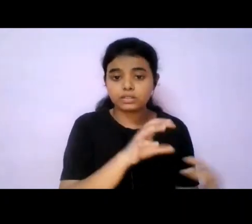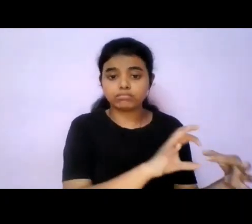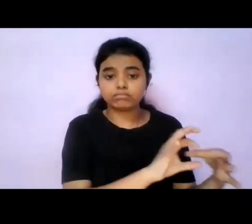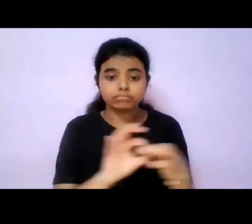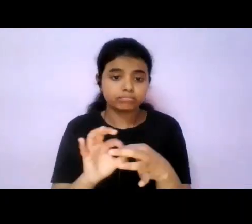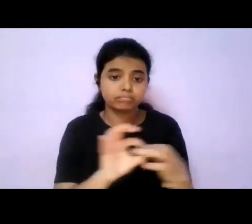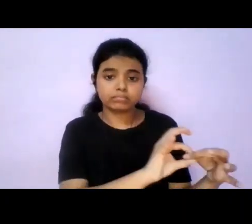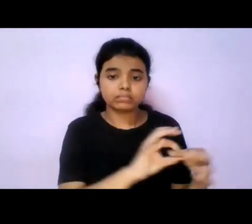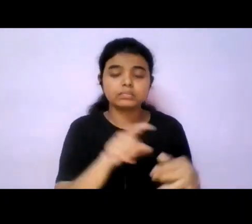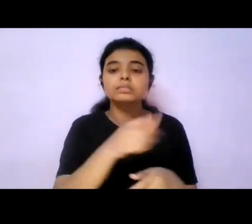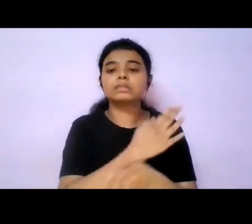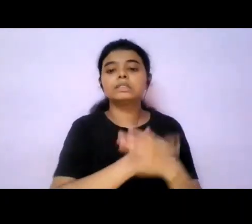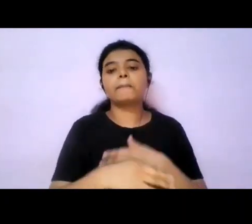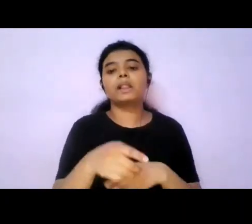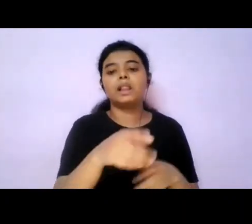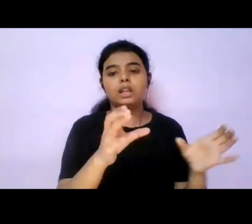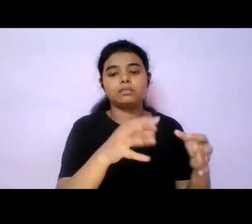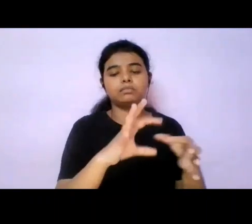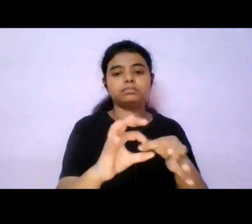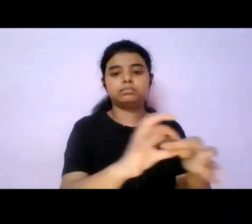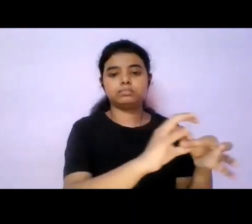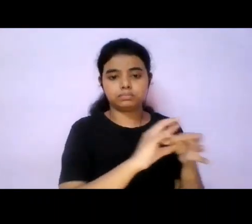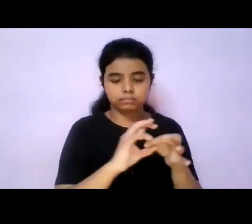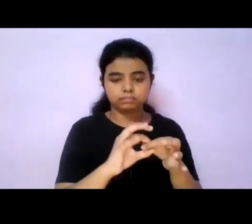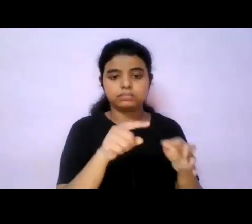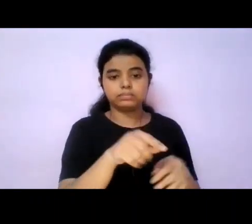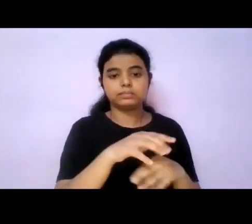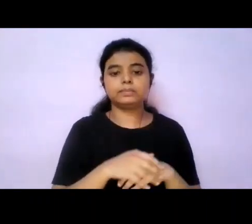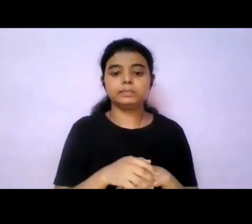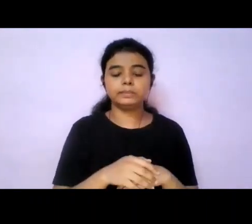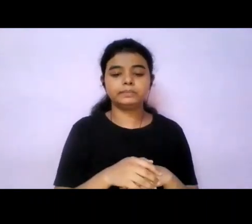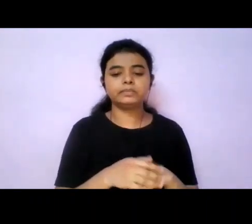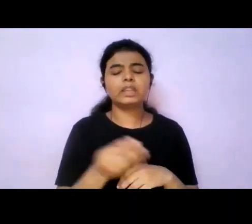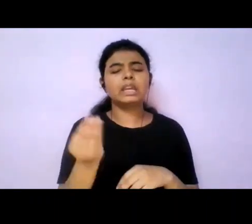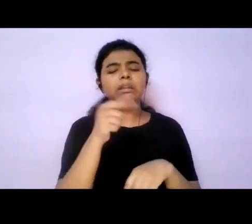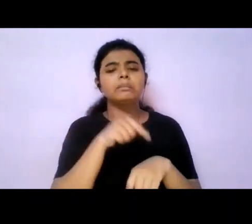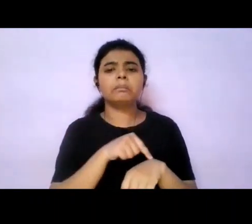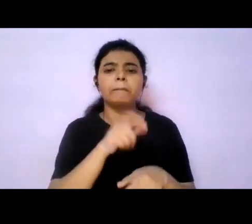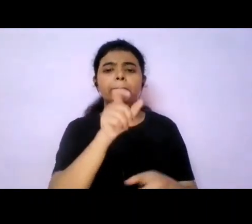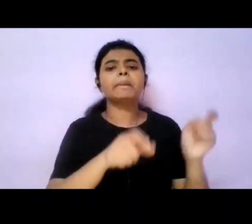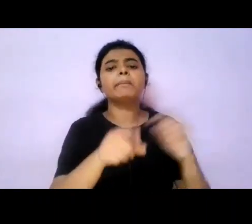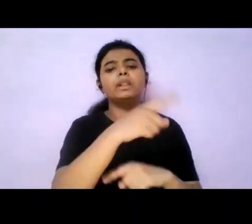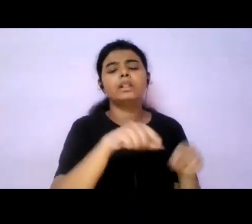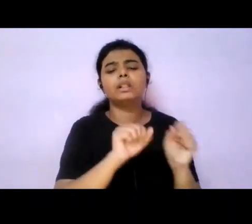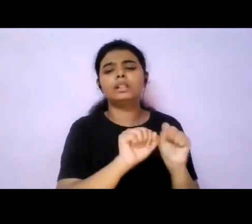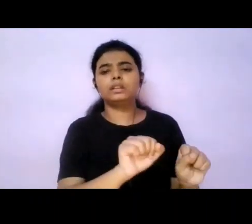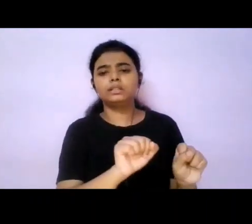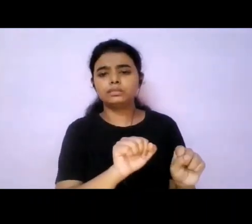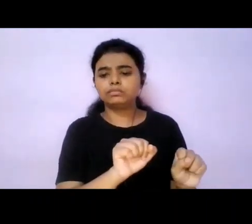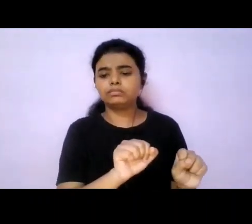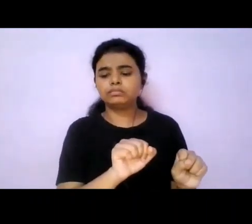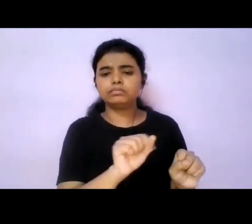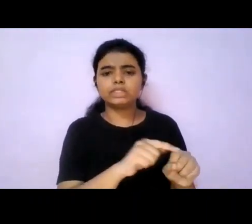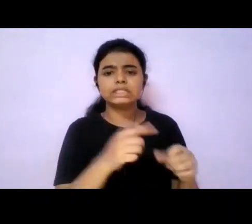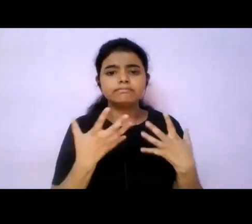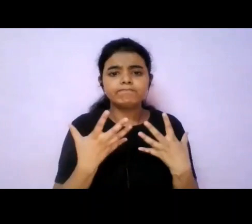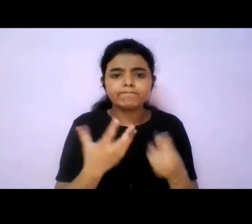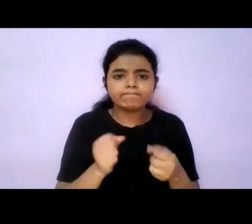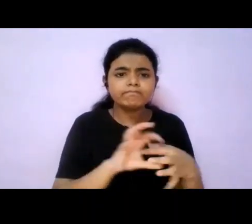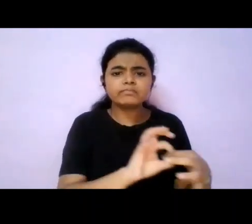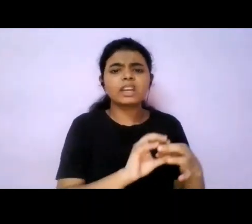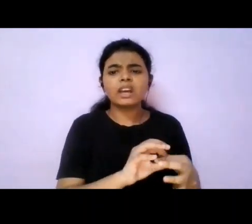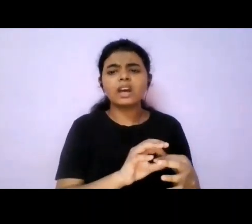another. To the extent to which sometimes disabled people take this desire for connection for